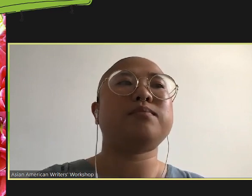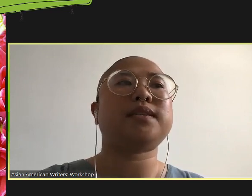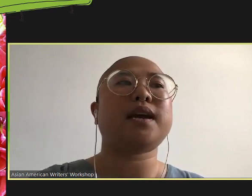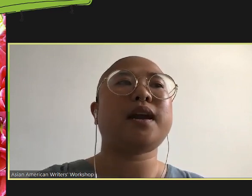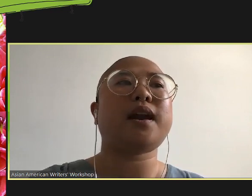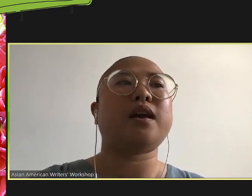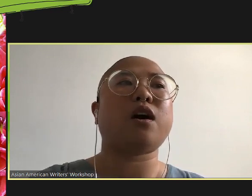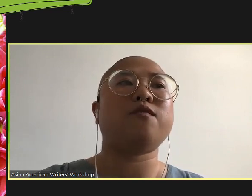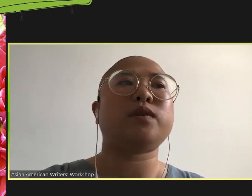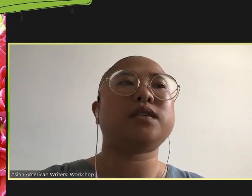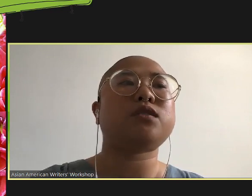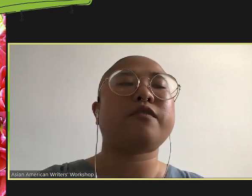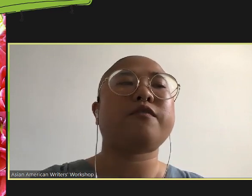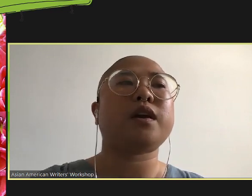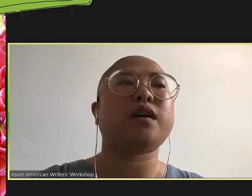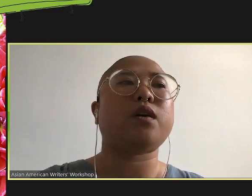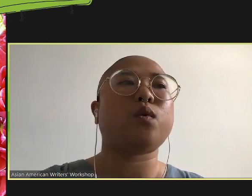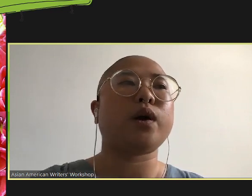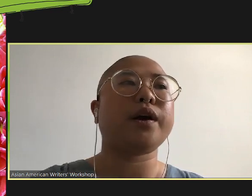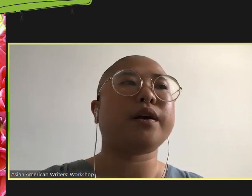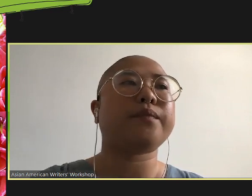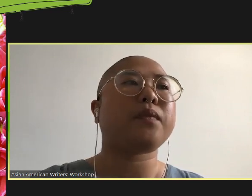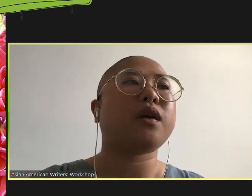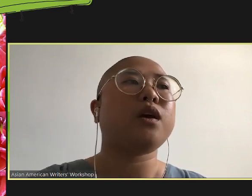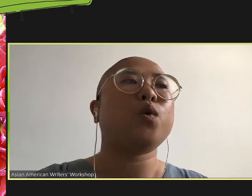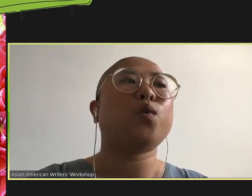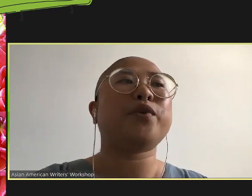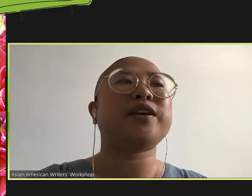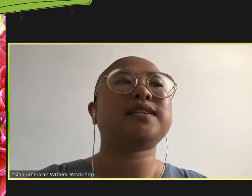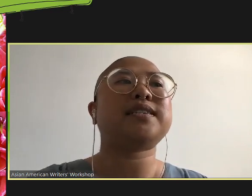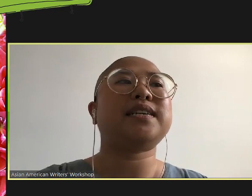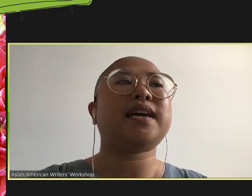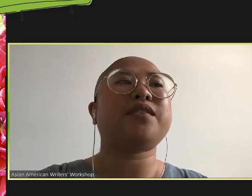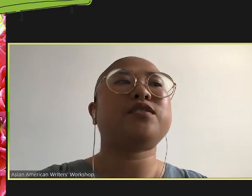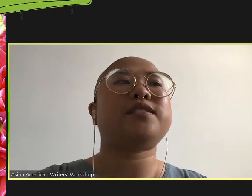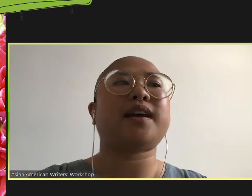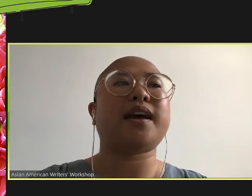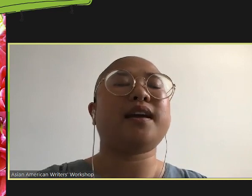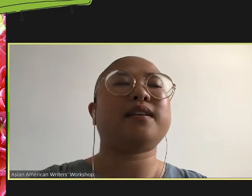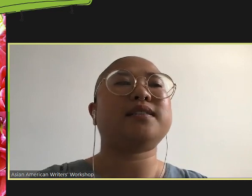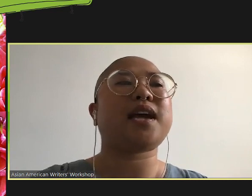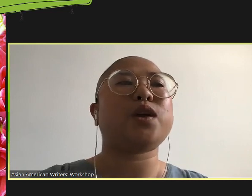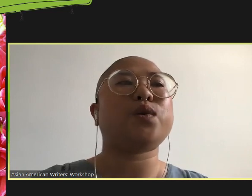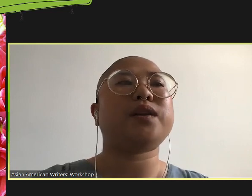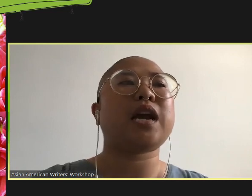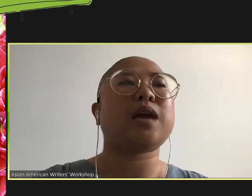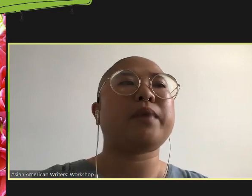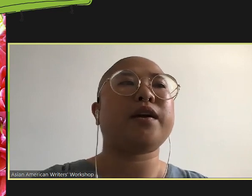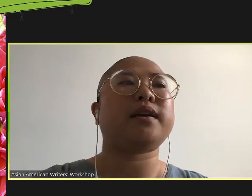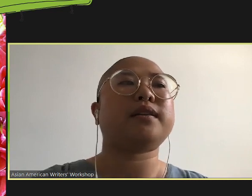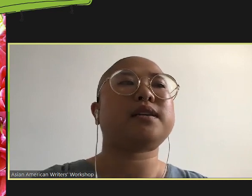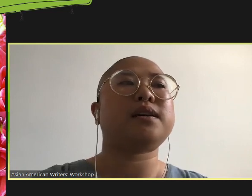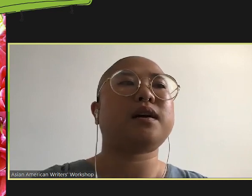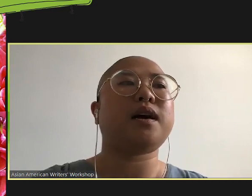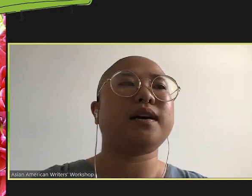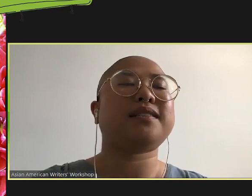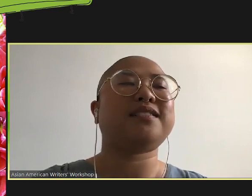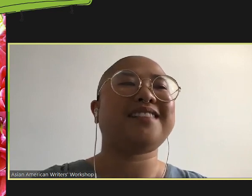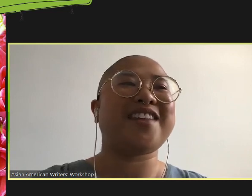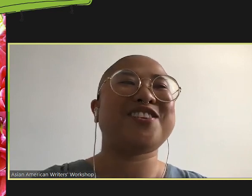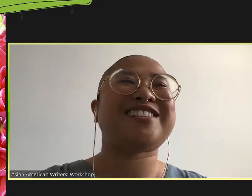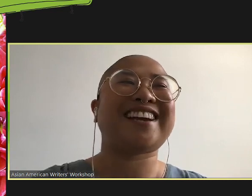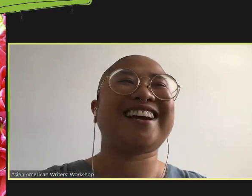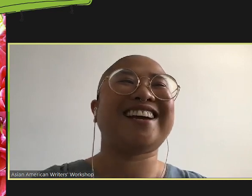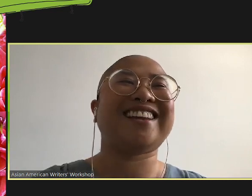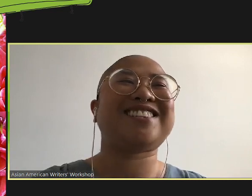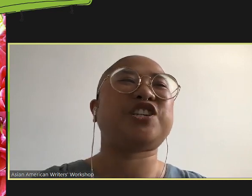their website at ourvoicesarefree.org. What brings us together tonight is Ulanday I Barrett